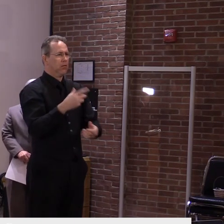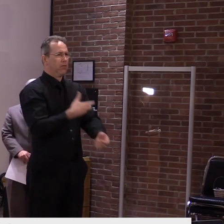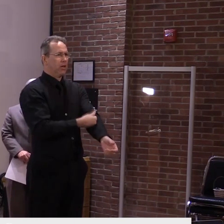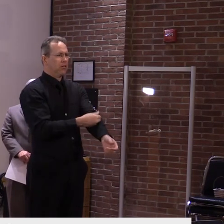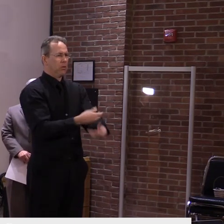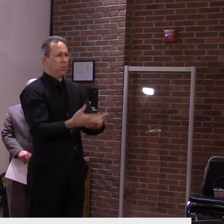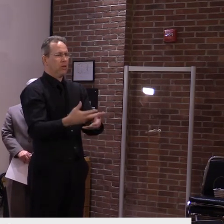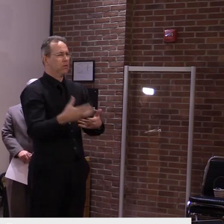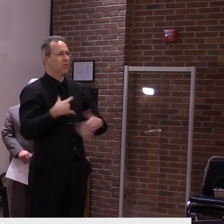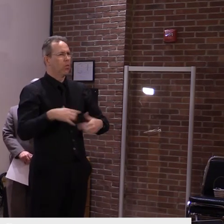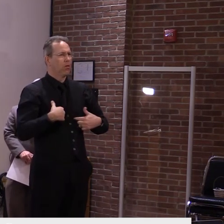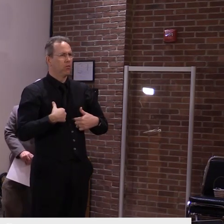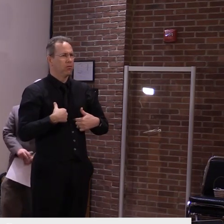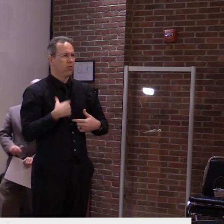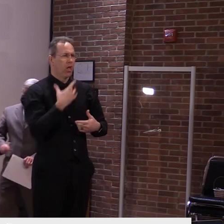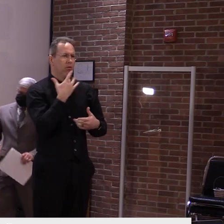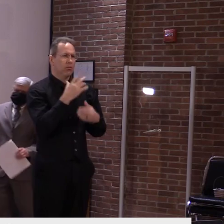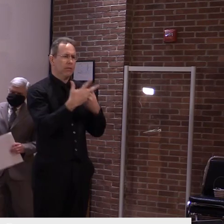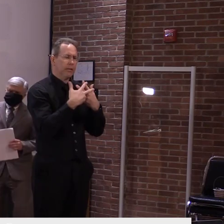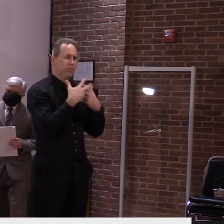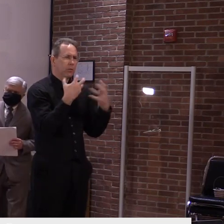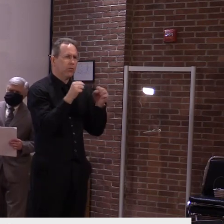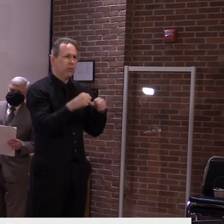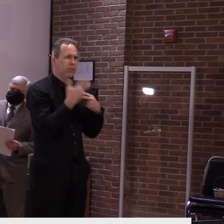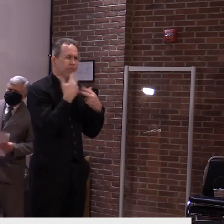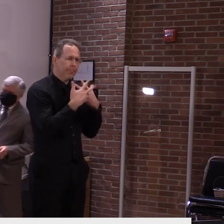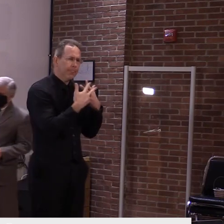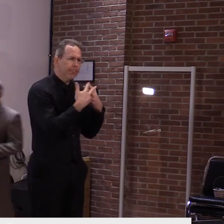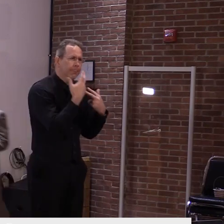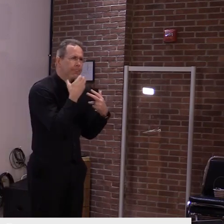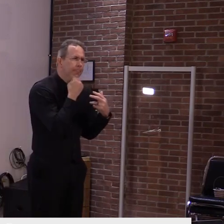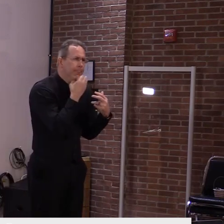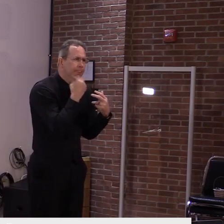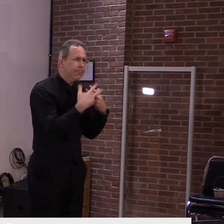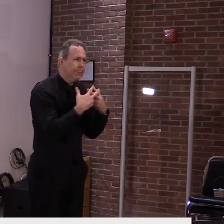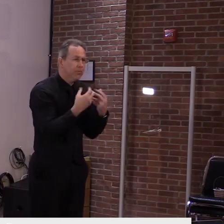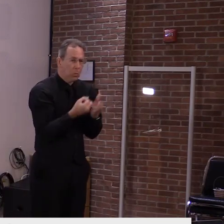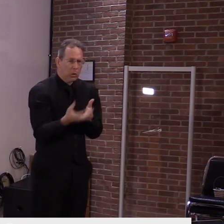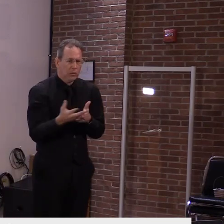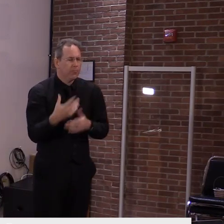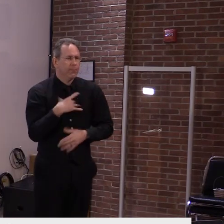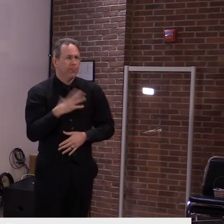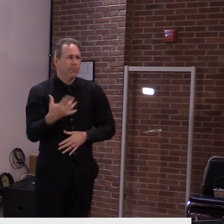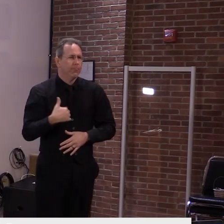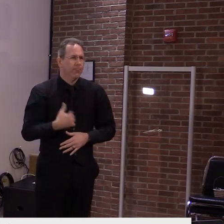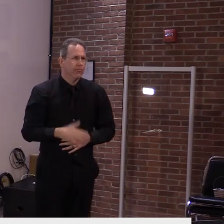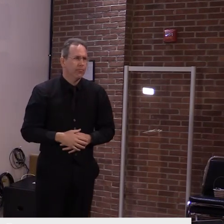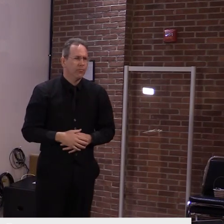vaccine. So had I known about it, we would have reacted differently.